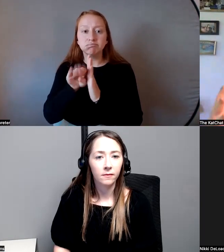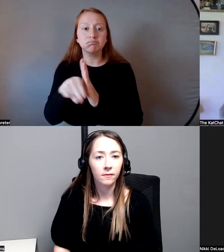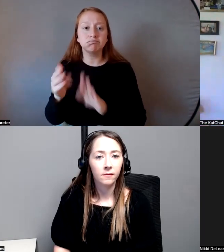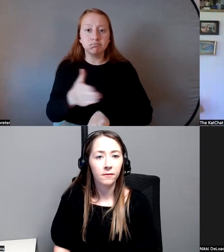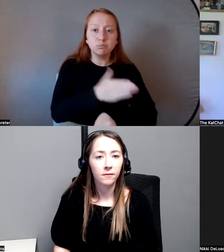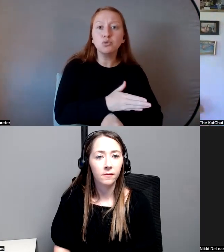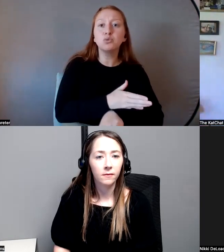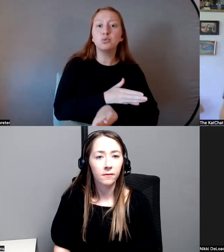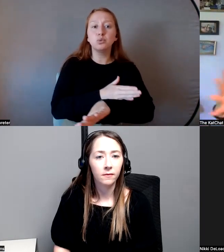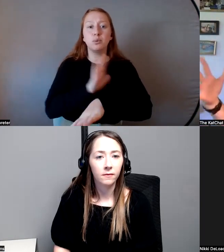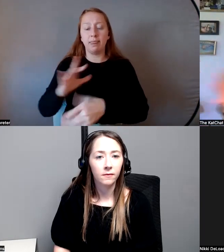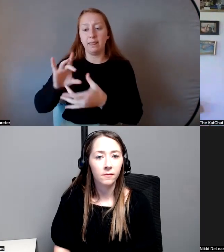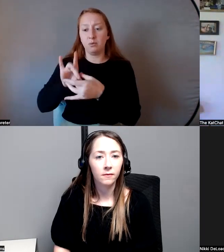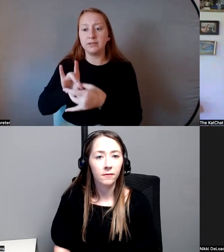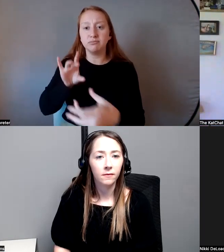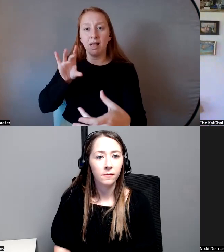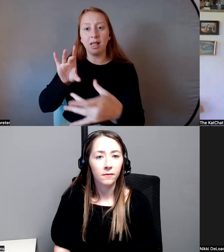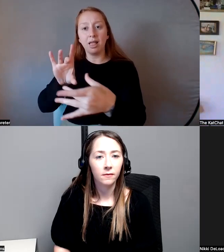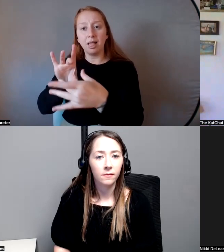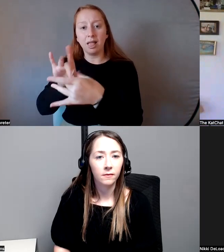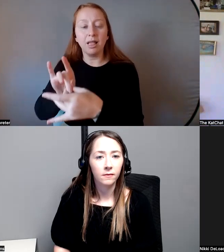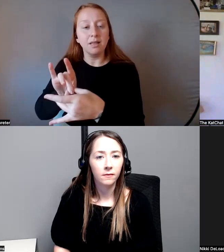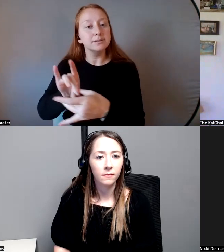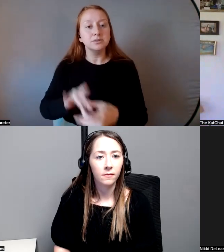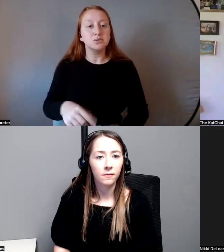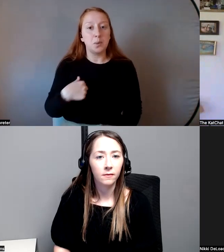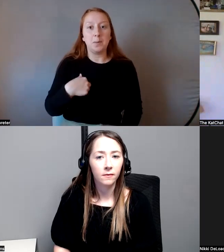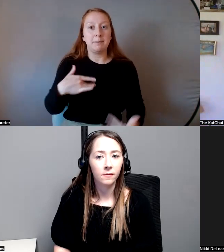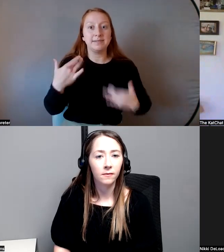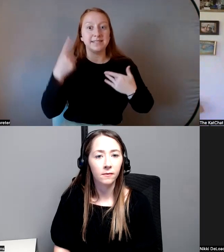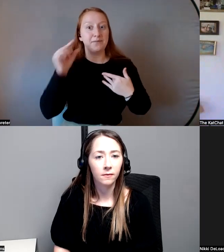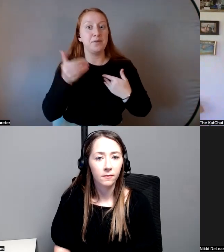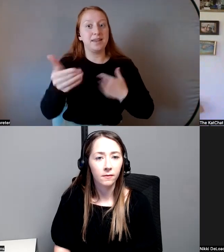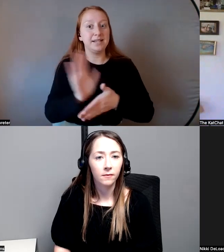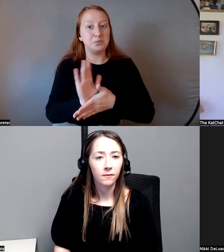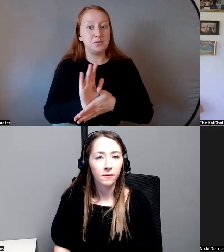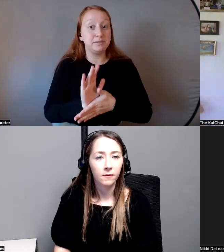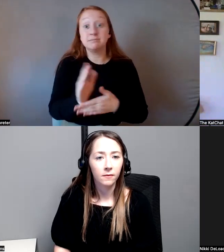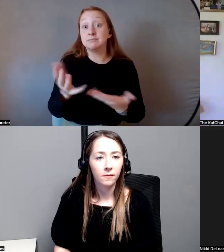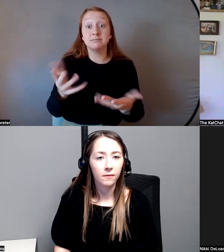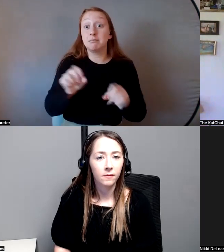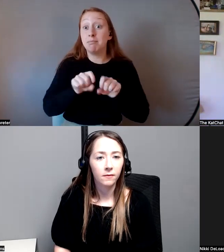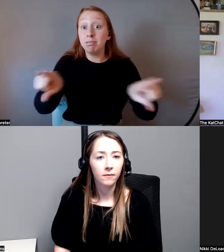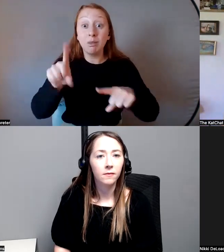become closer for each movie. So I'm very excited for the next one, whatever that will be.